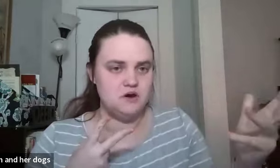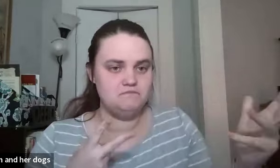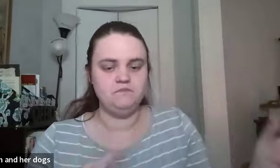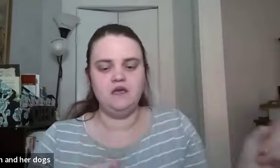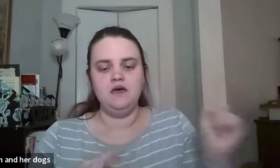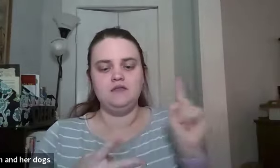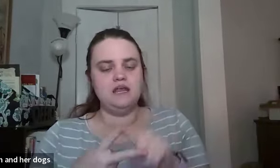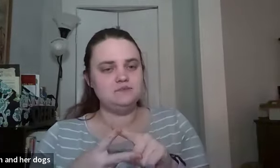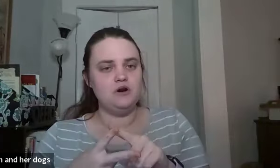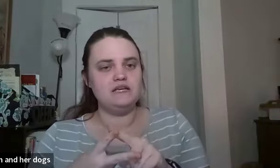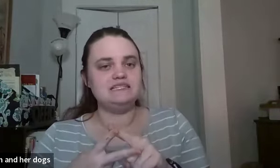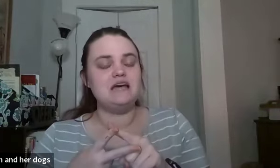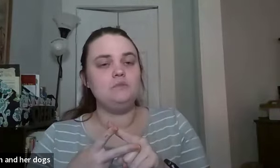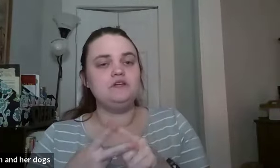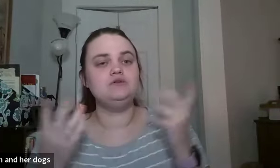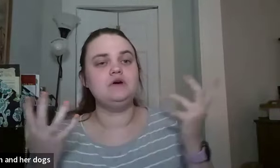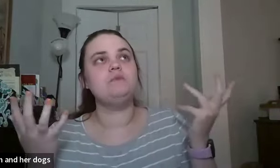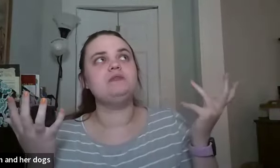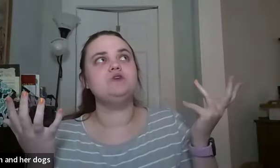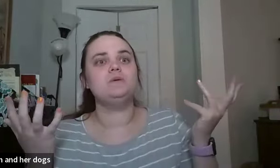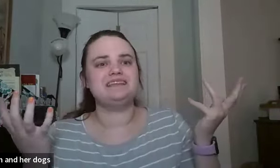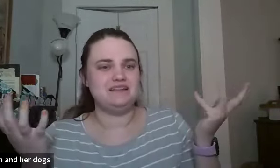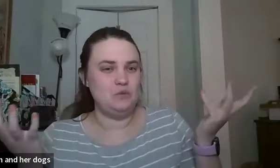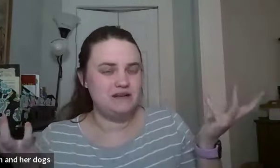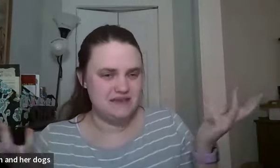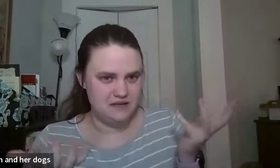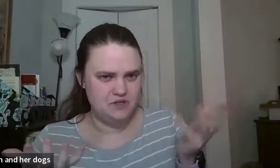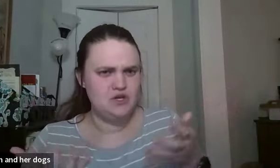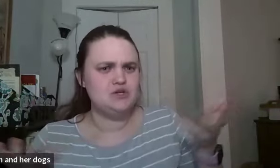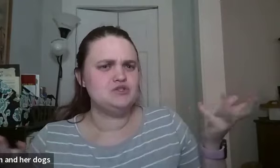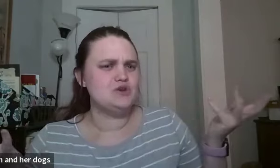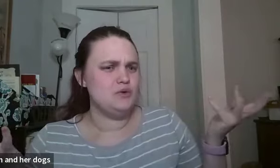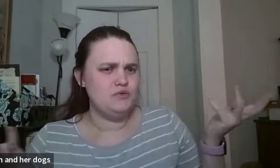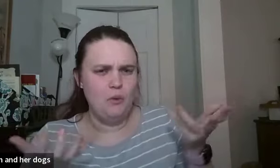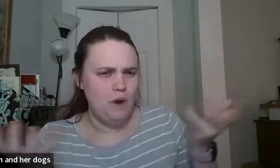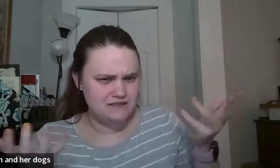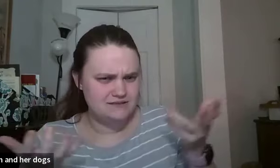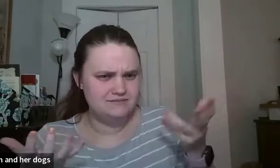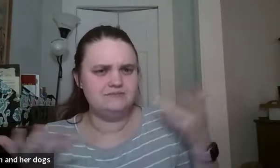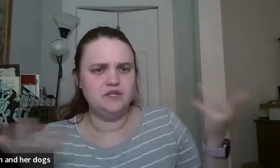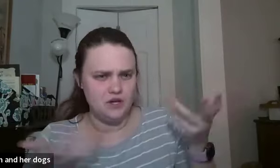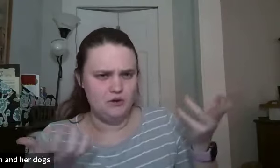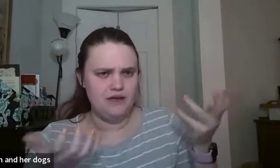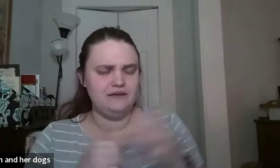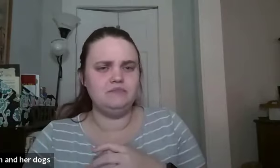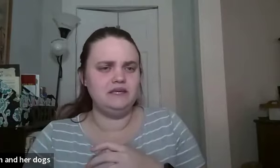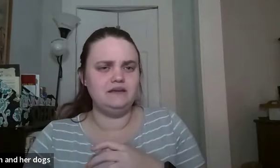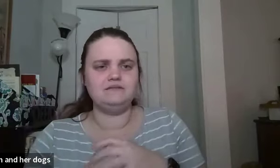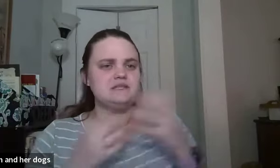respond. The next part is it's helping them know exactly what type. So the what, it could be, sometimes